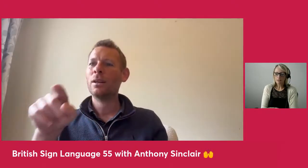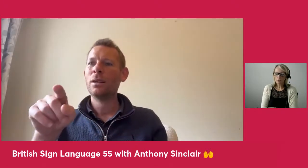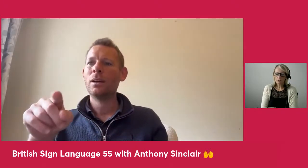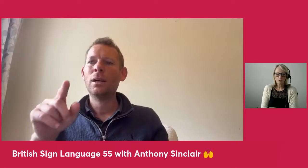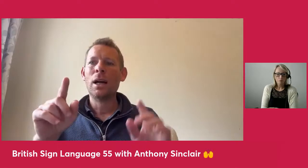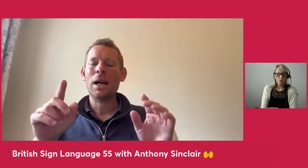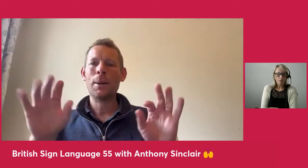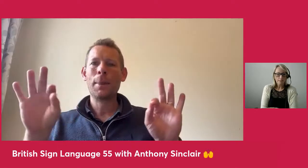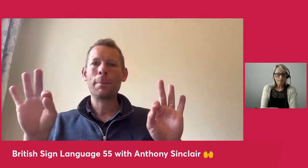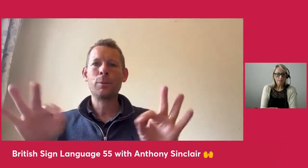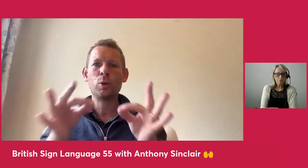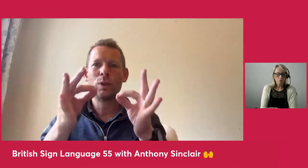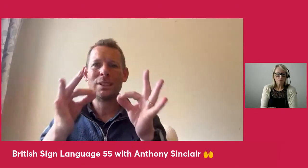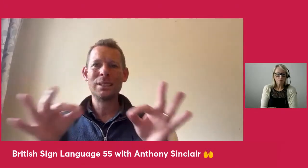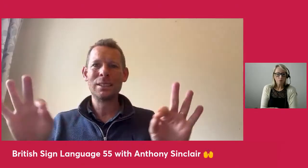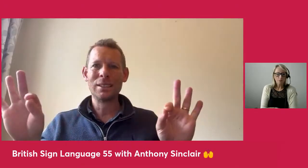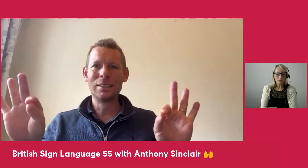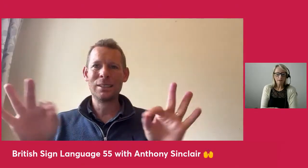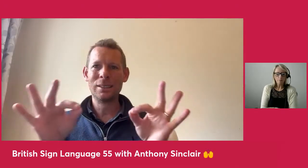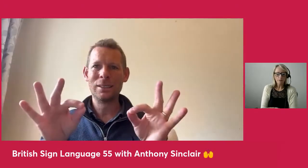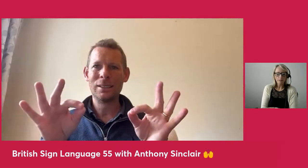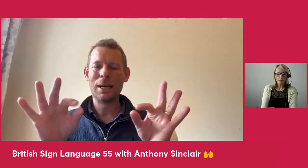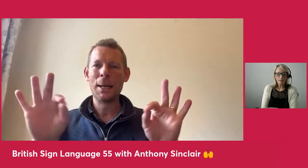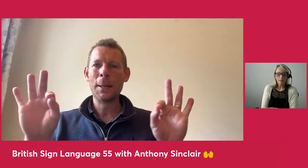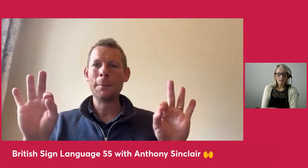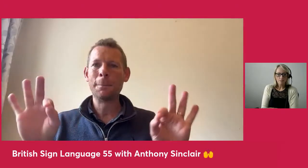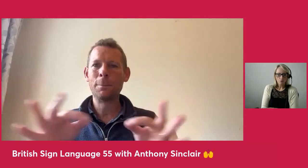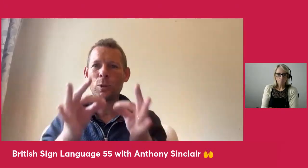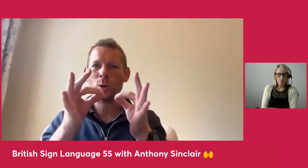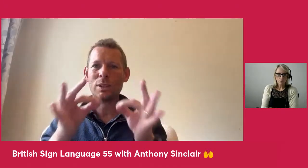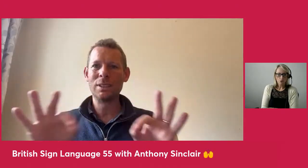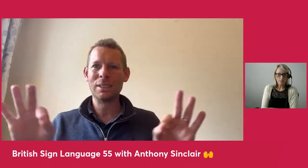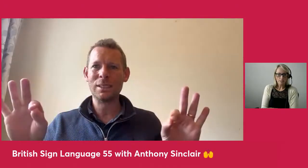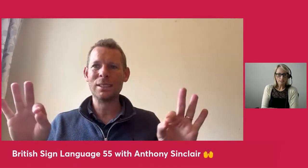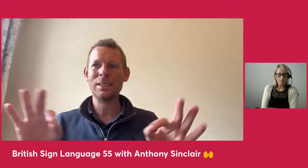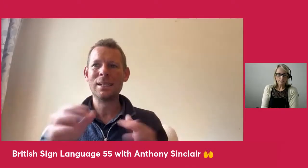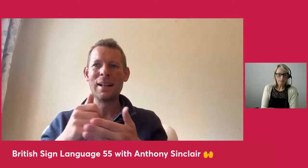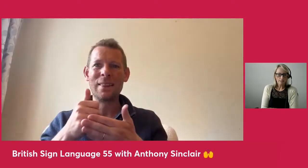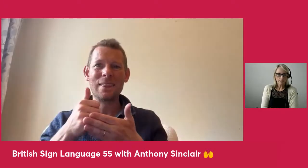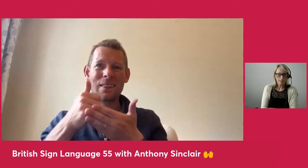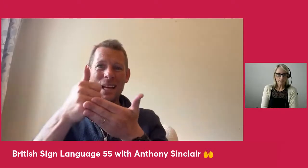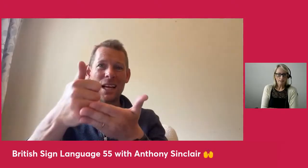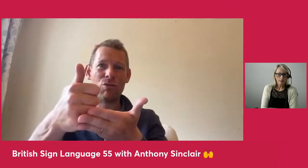Oh, thank you, Joan. You're asking for music therapy. So music